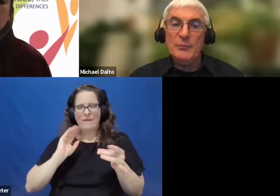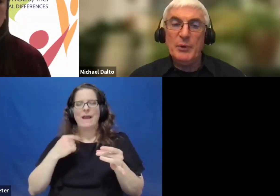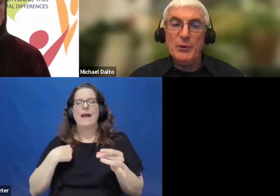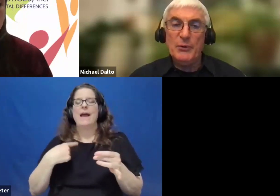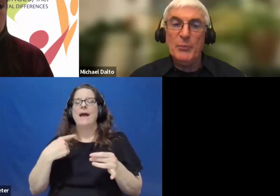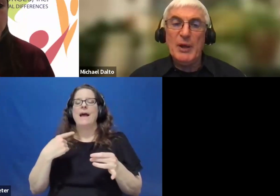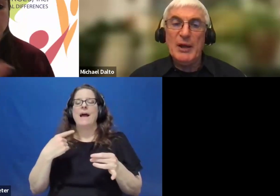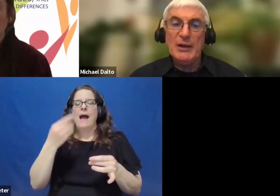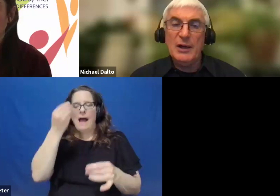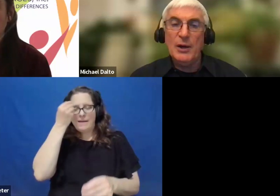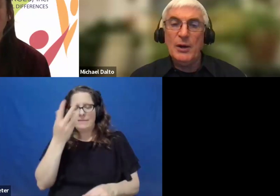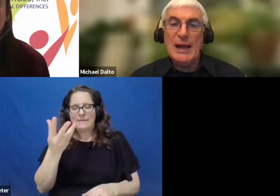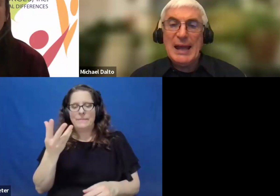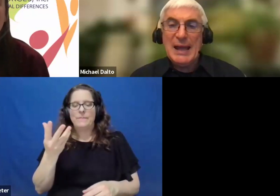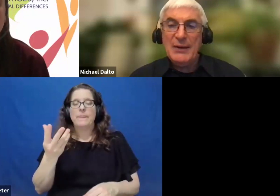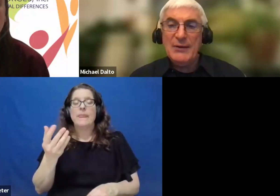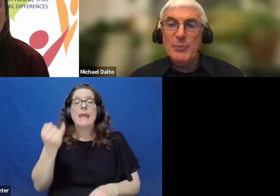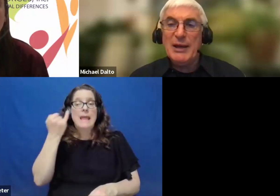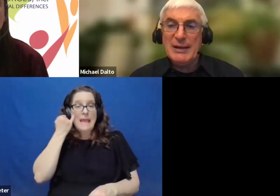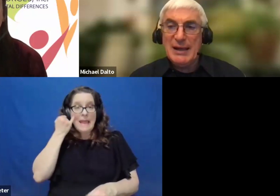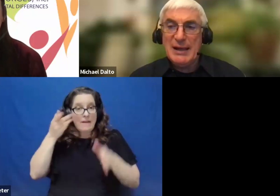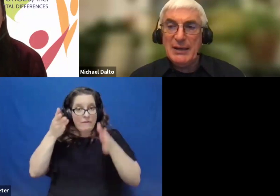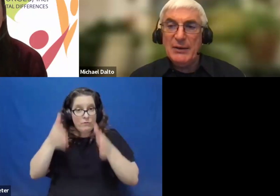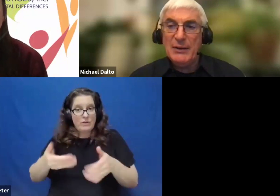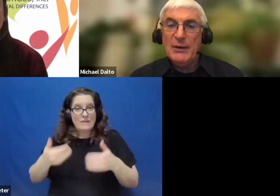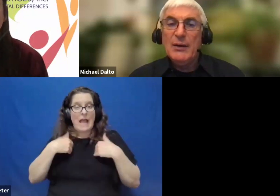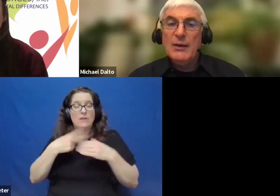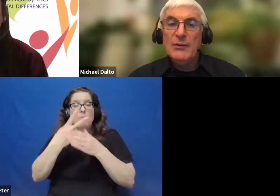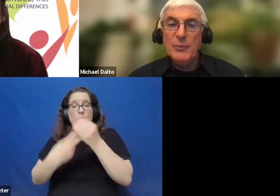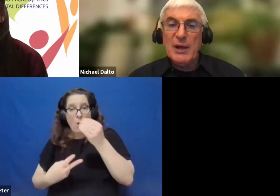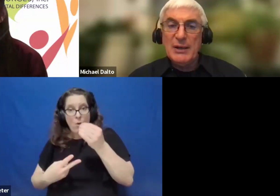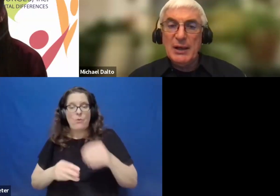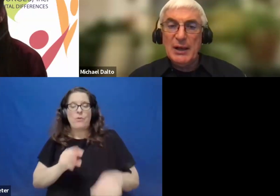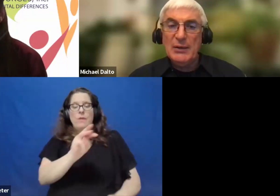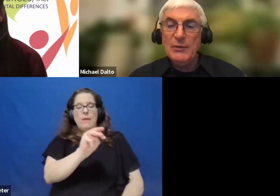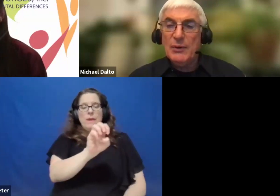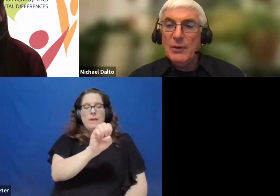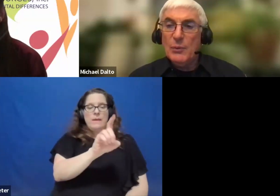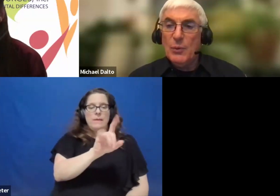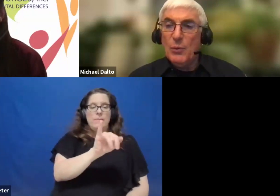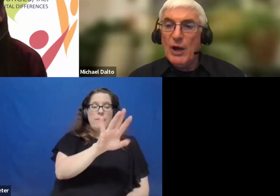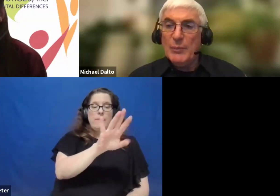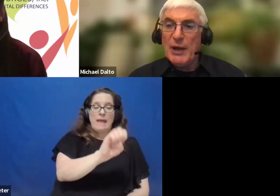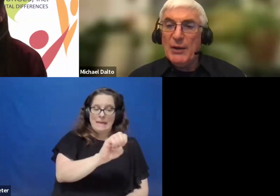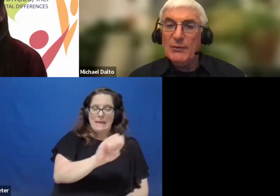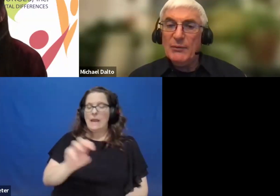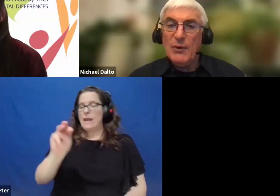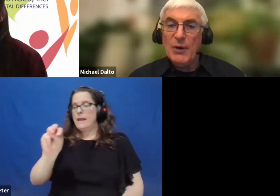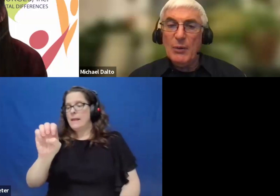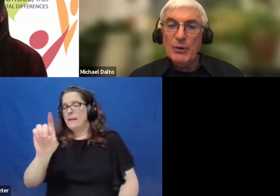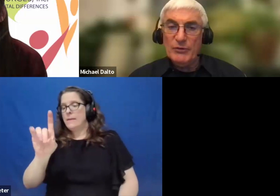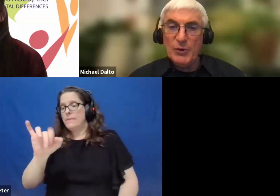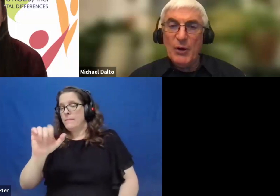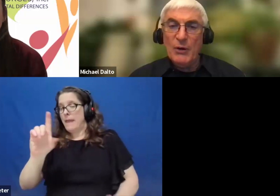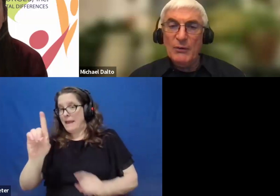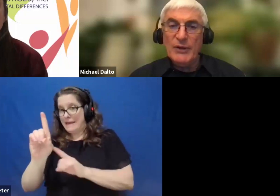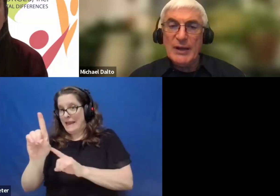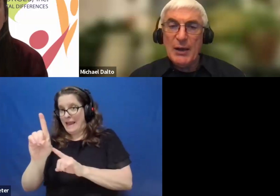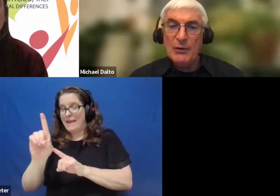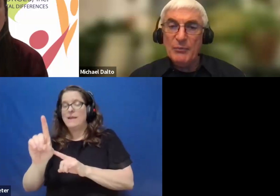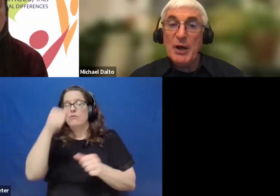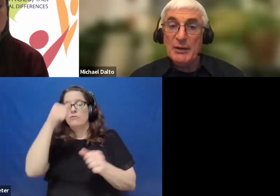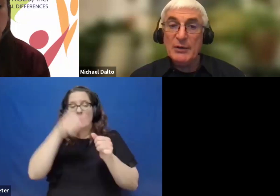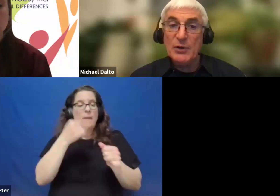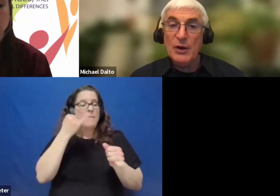has both Medicare and Medicaid, the Medicaid will wipe out almost all of